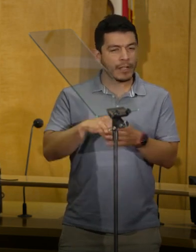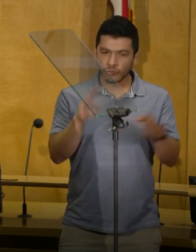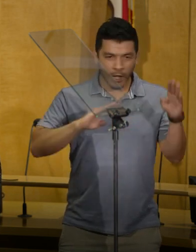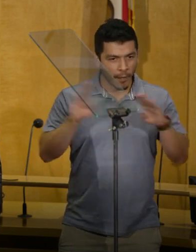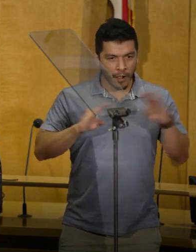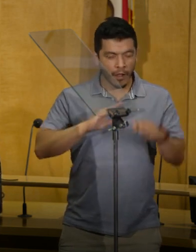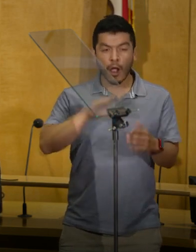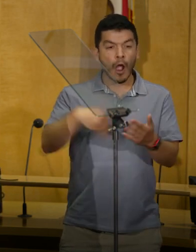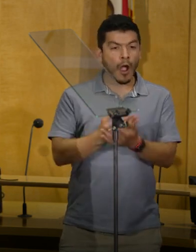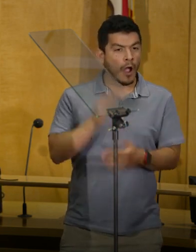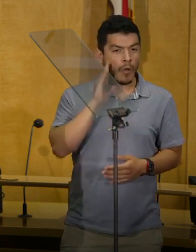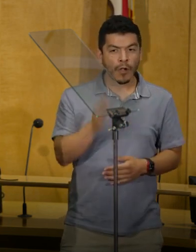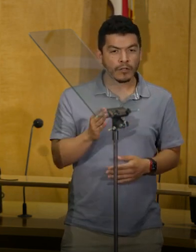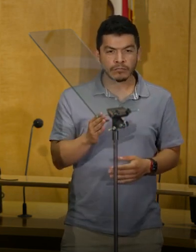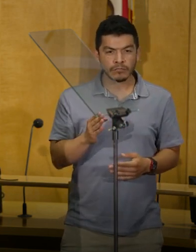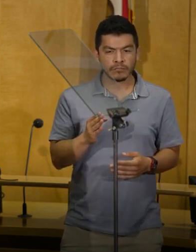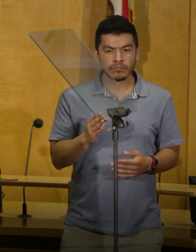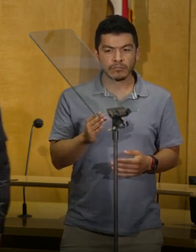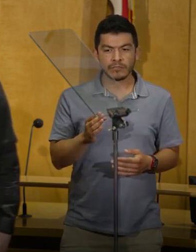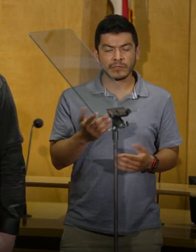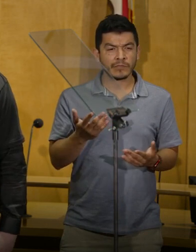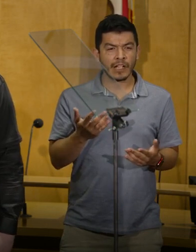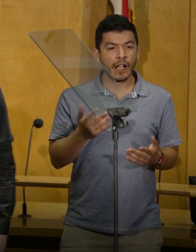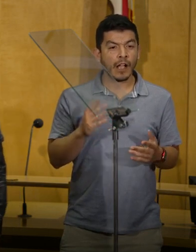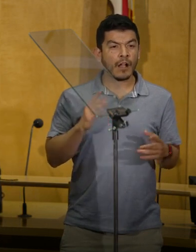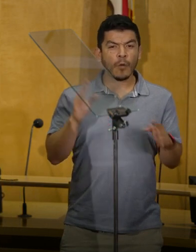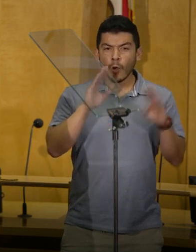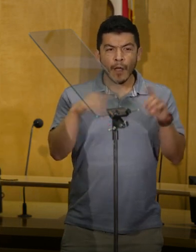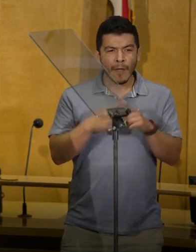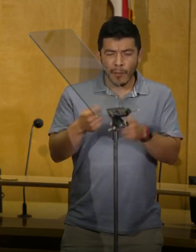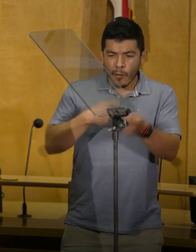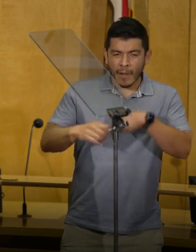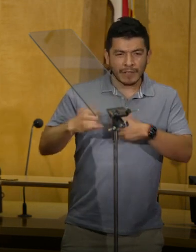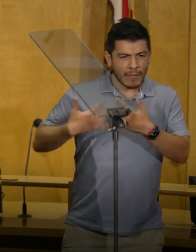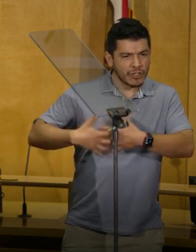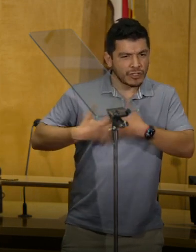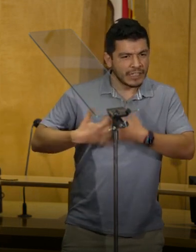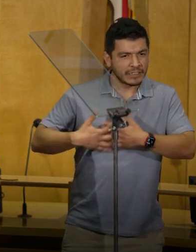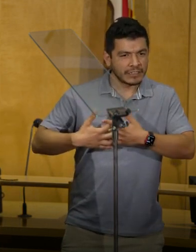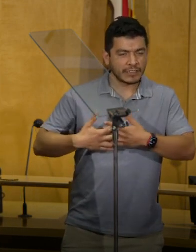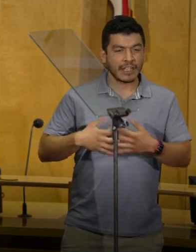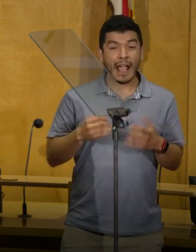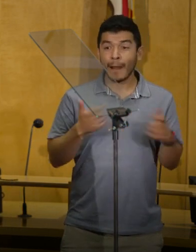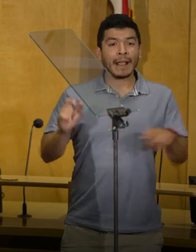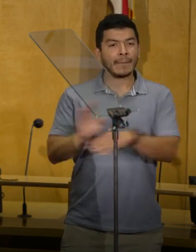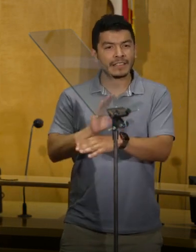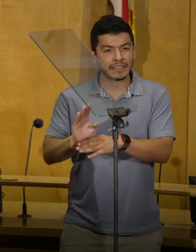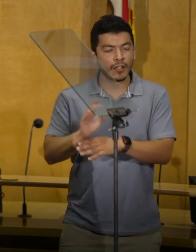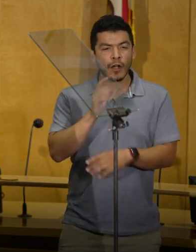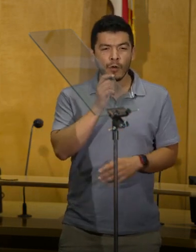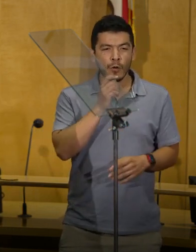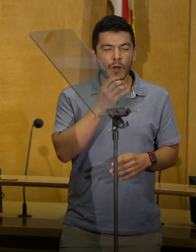trouble. We are all going to be in jeopardy of being replaced by machines and big business.